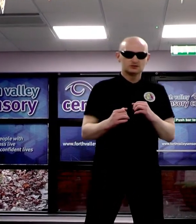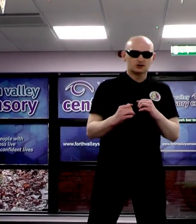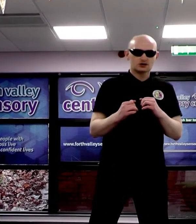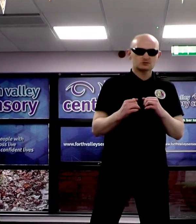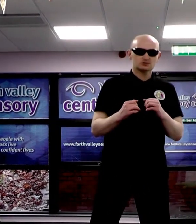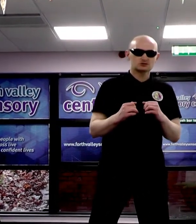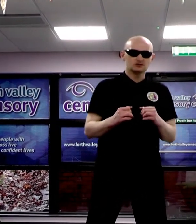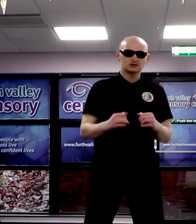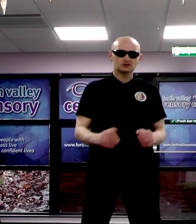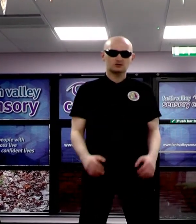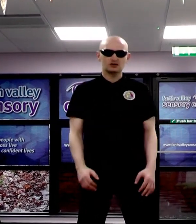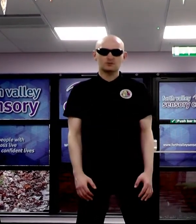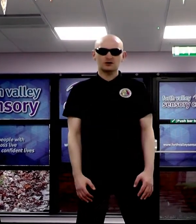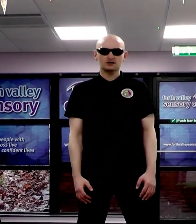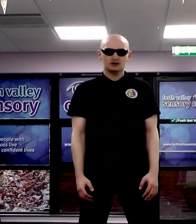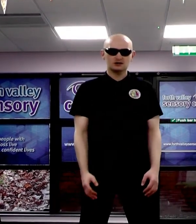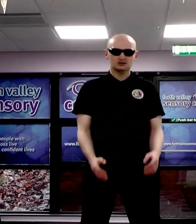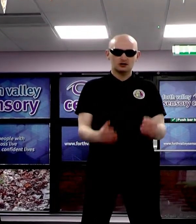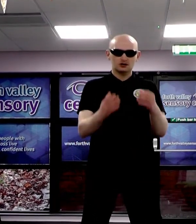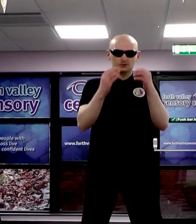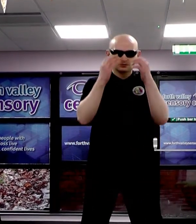Now as we're doing this, I want you to bring your hands up,